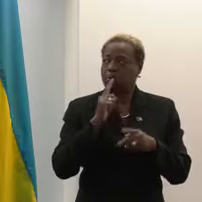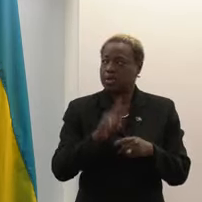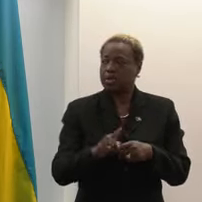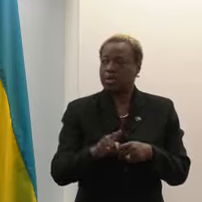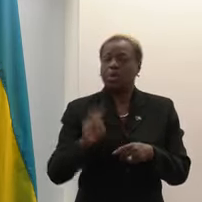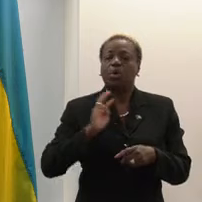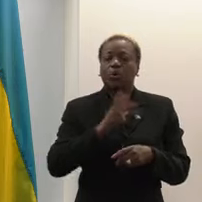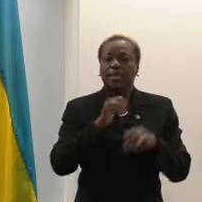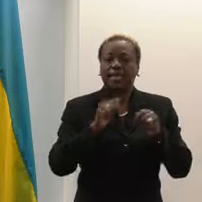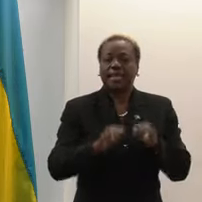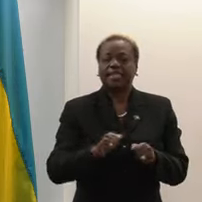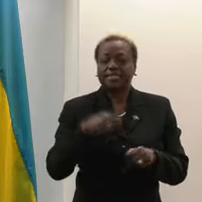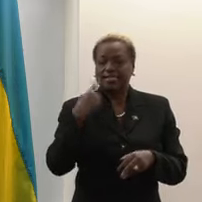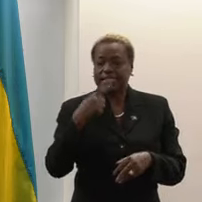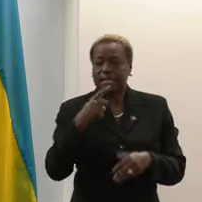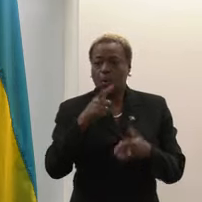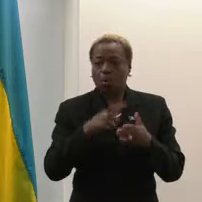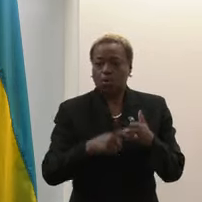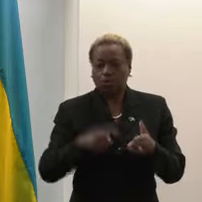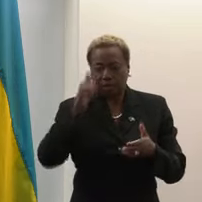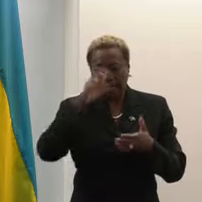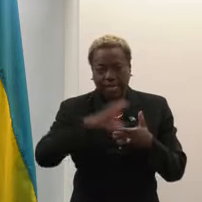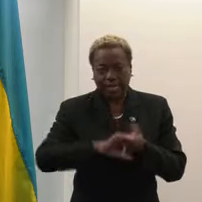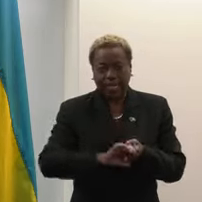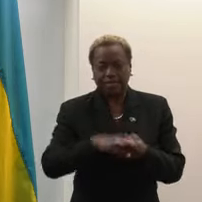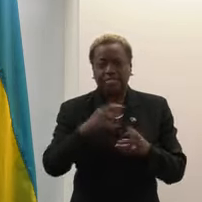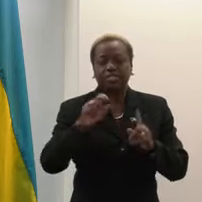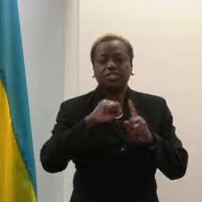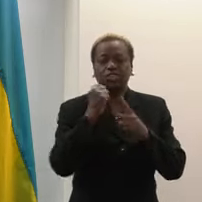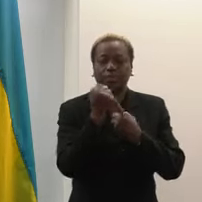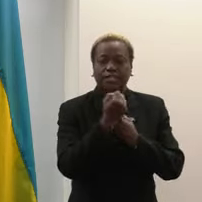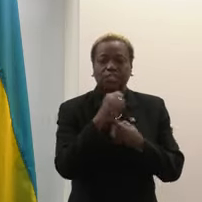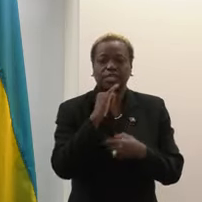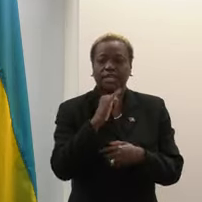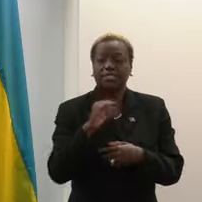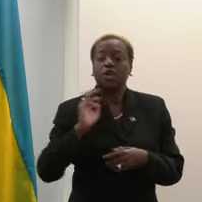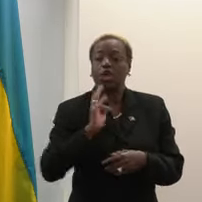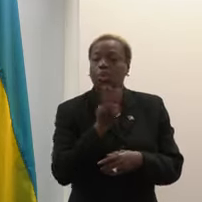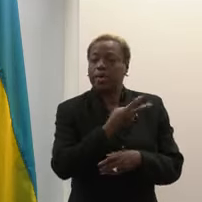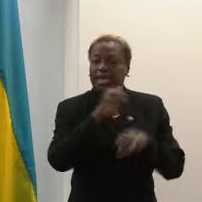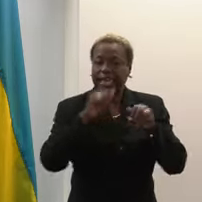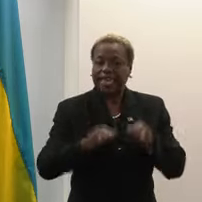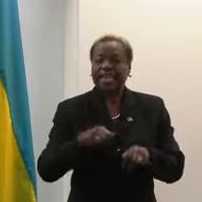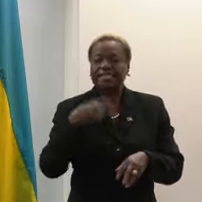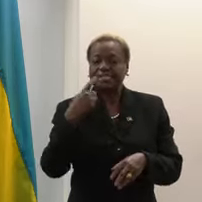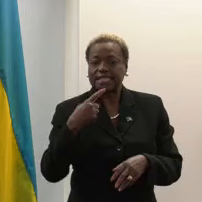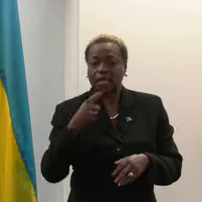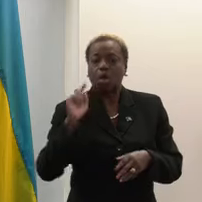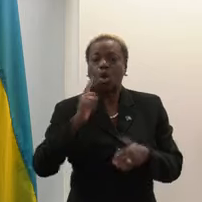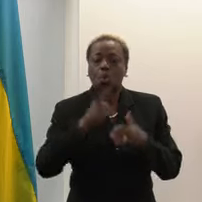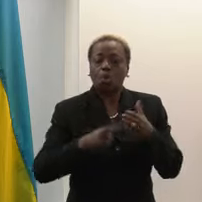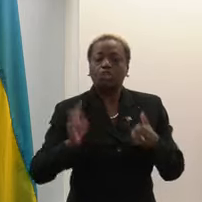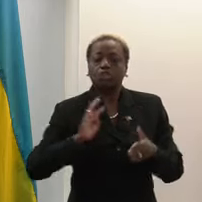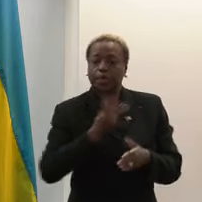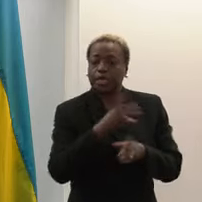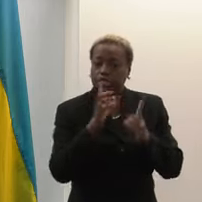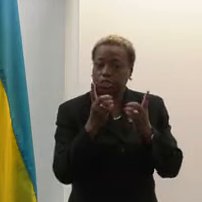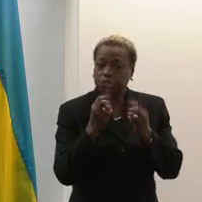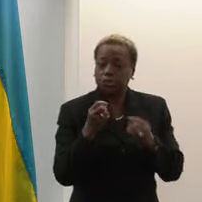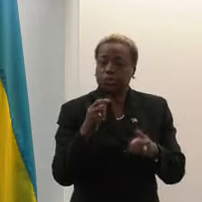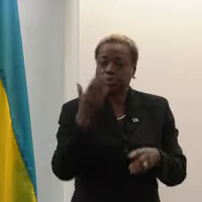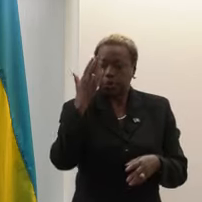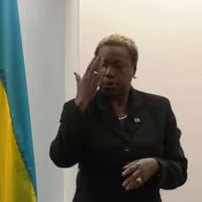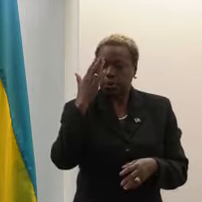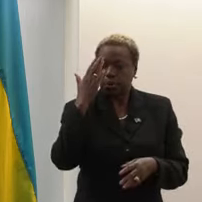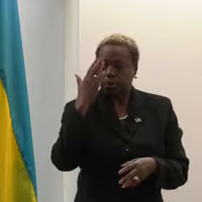to you exactly what we believe the situation is. We can say, though, what we do know is by